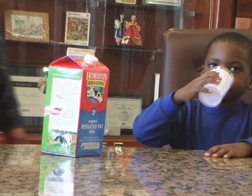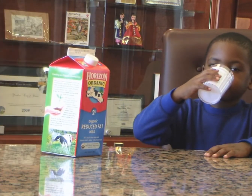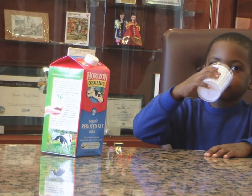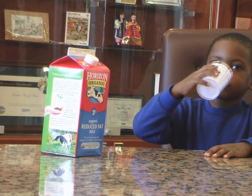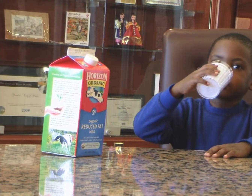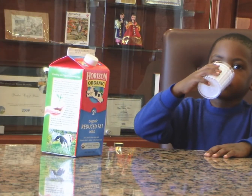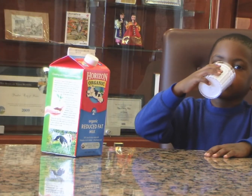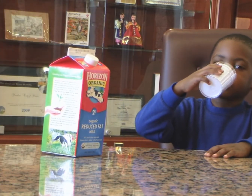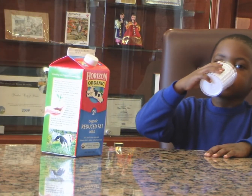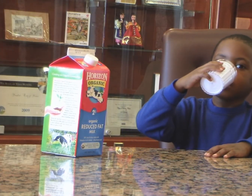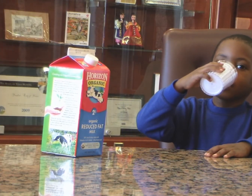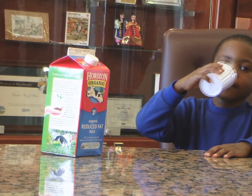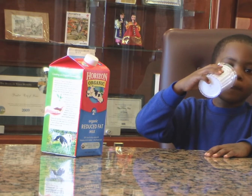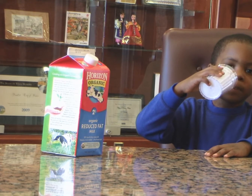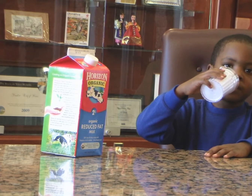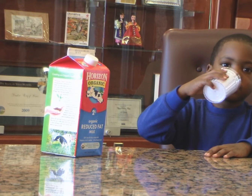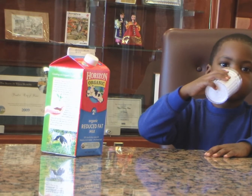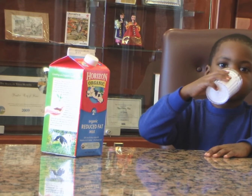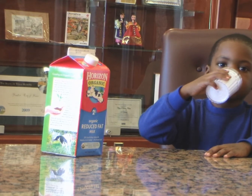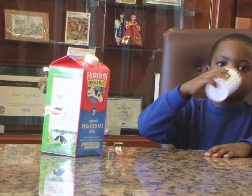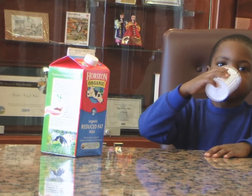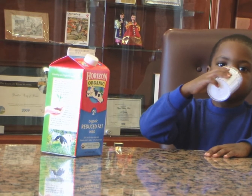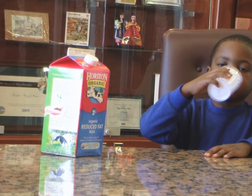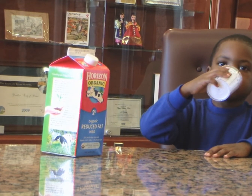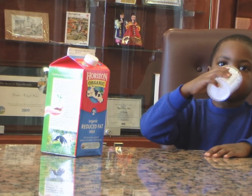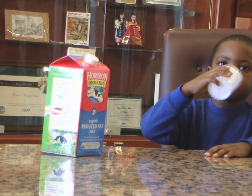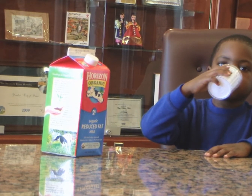drink, drink, drink my